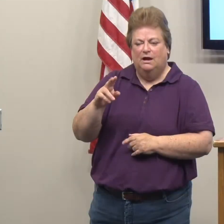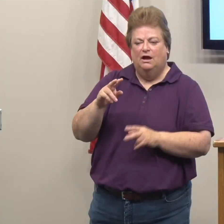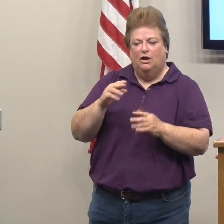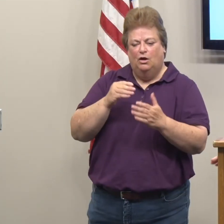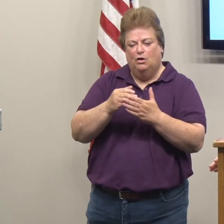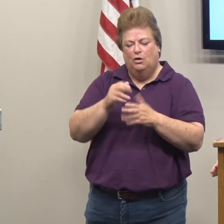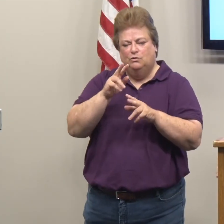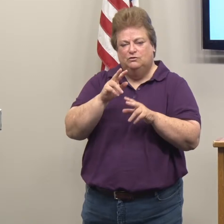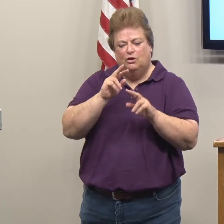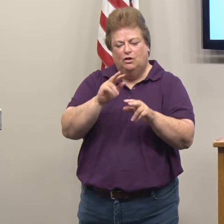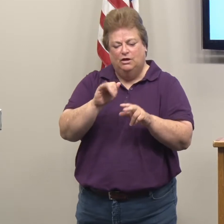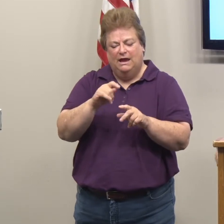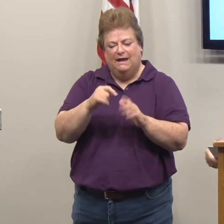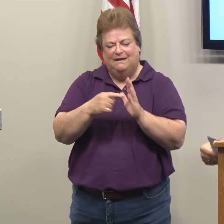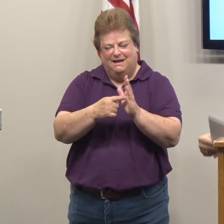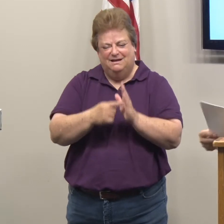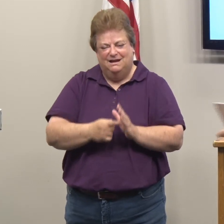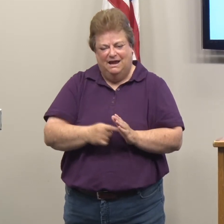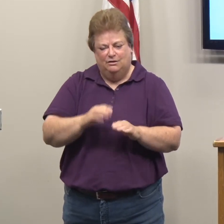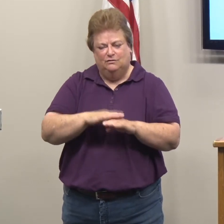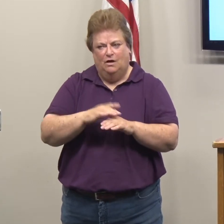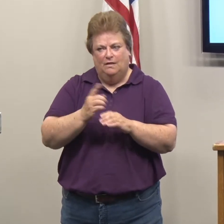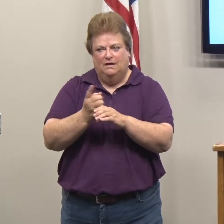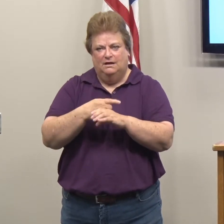our indicators on the dial.